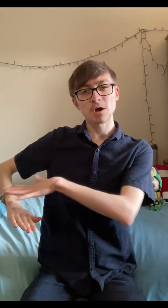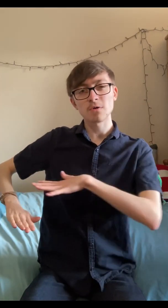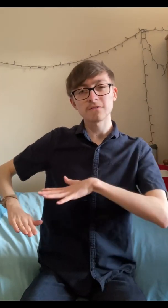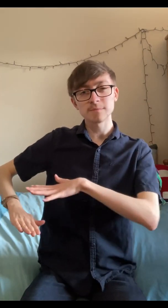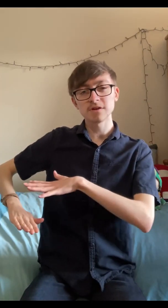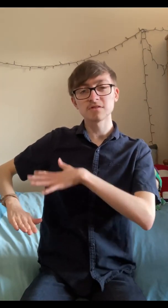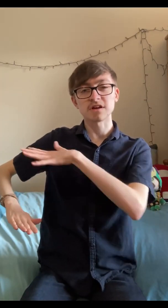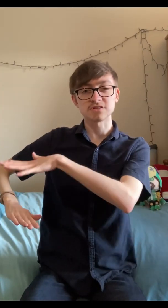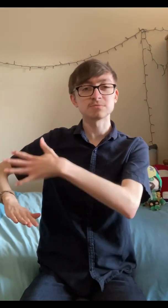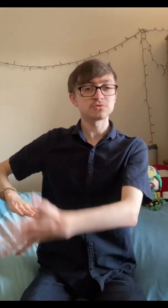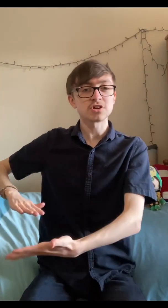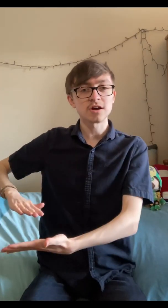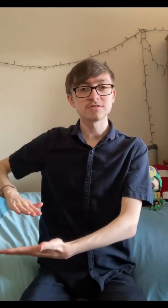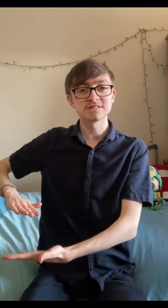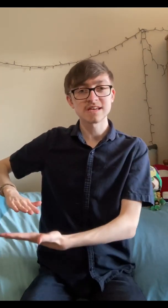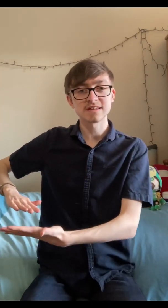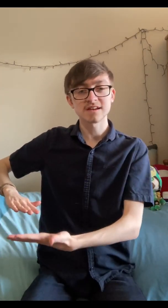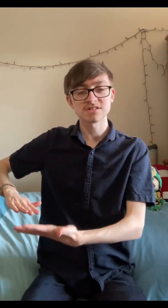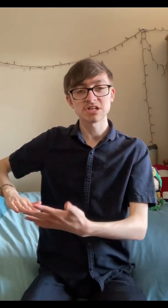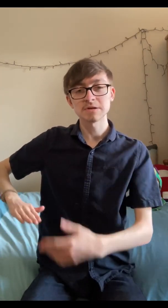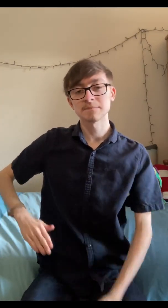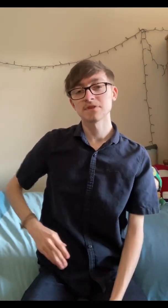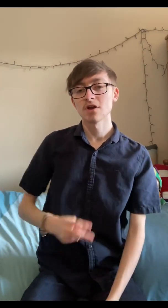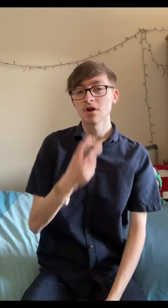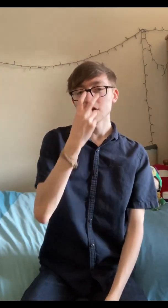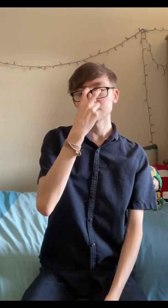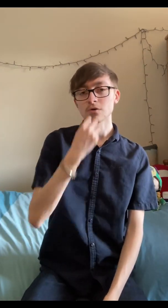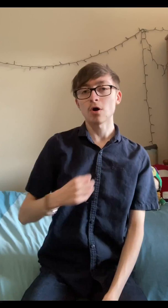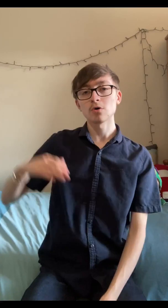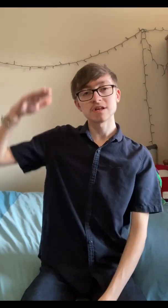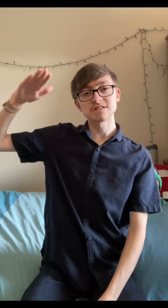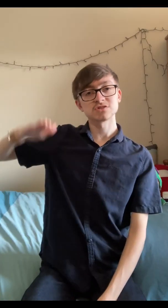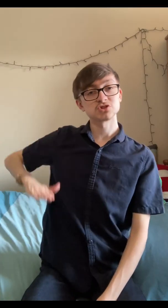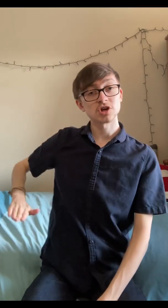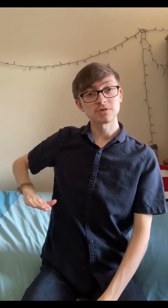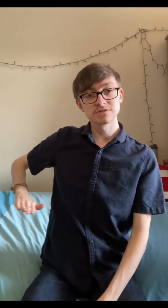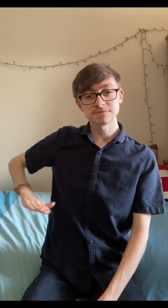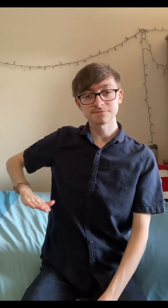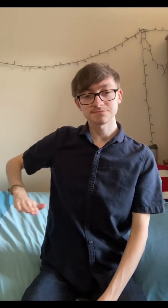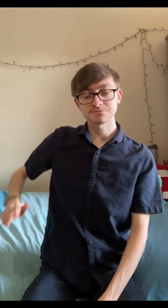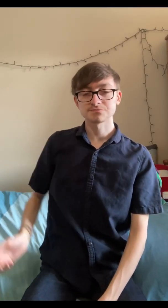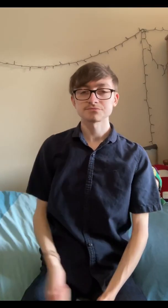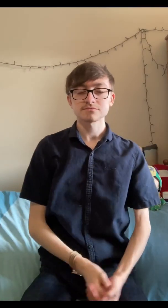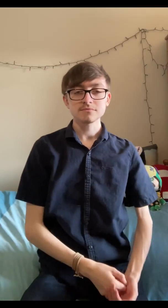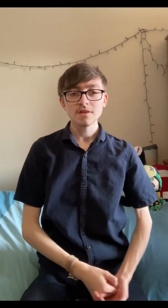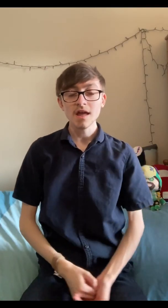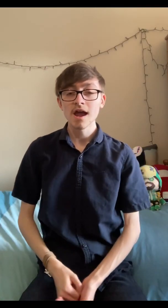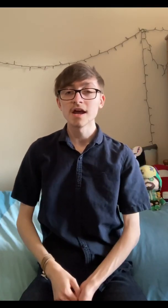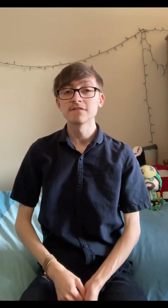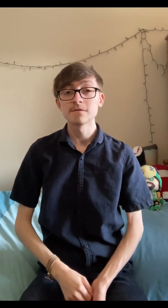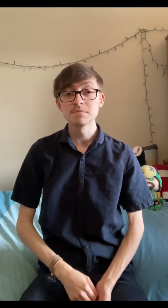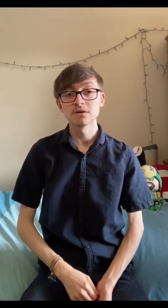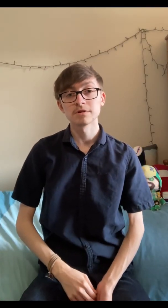lower from you, like a small child is standing next to you. So oldest child. And then for middle, what you